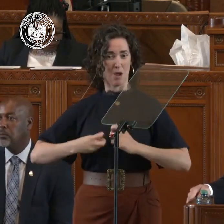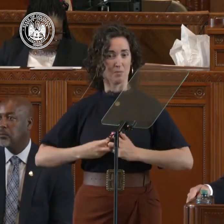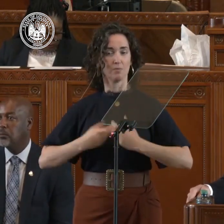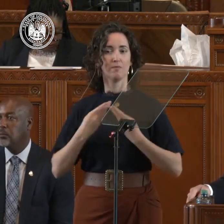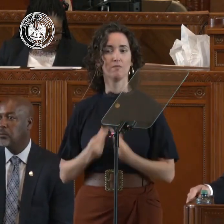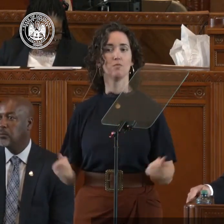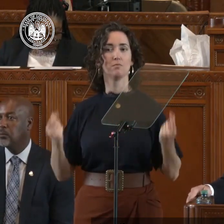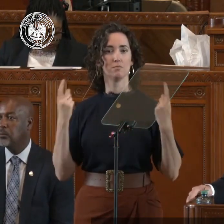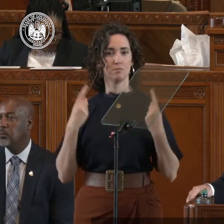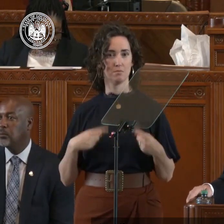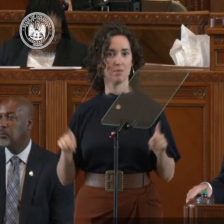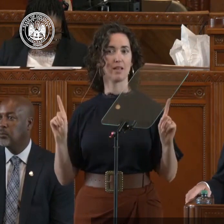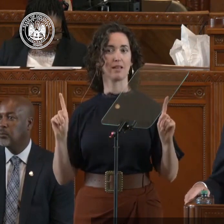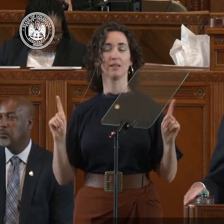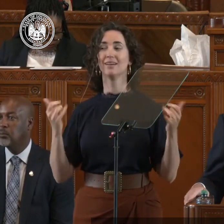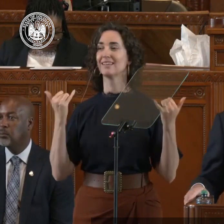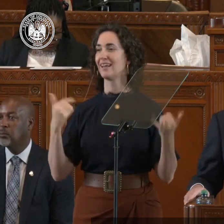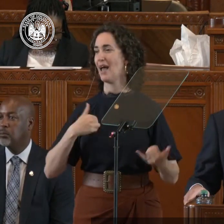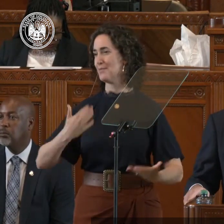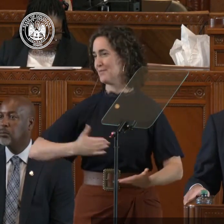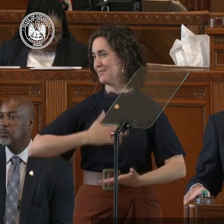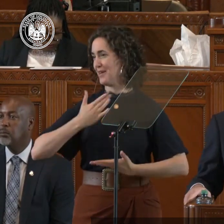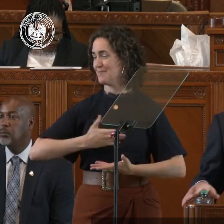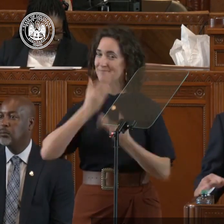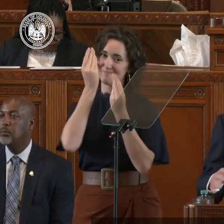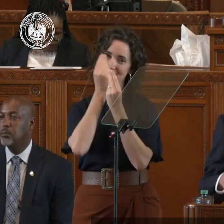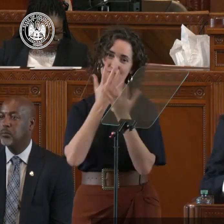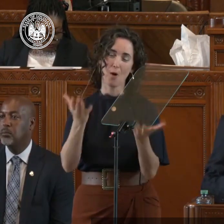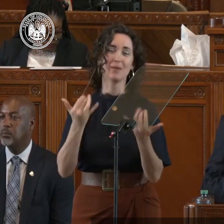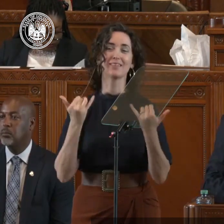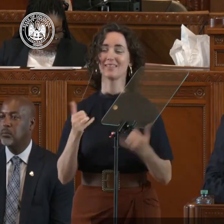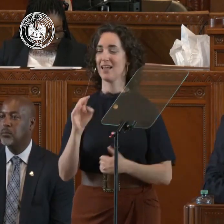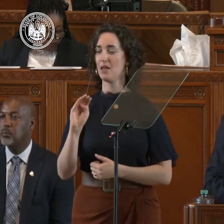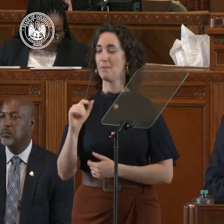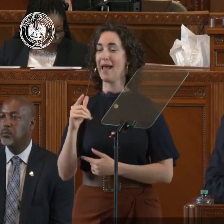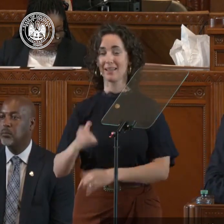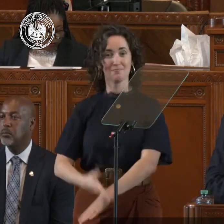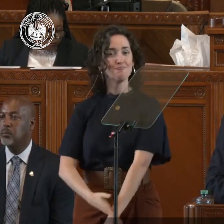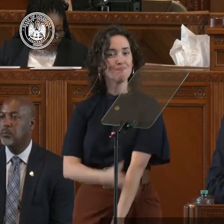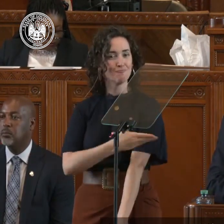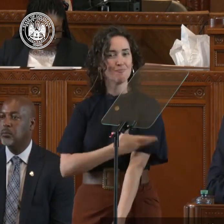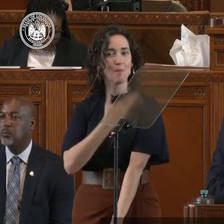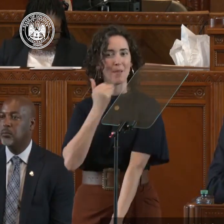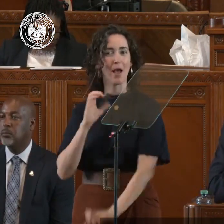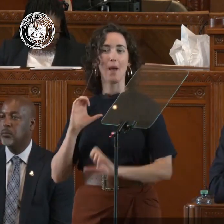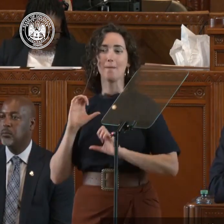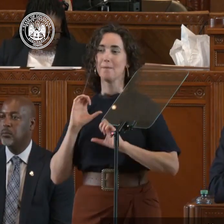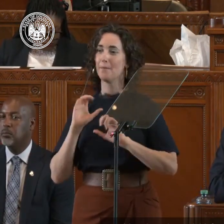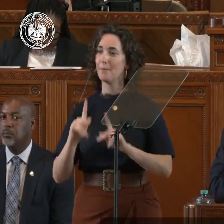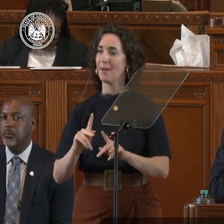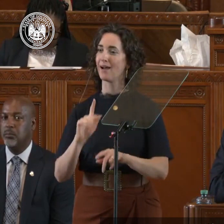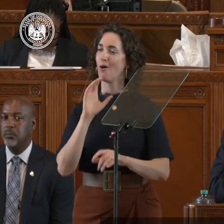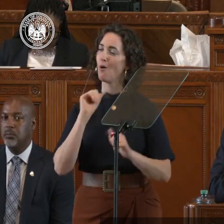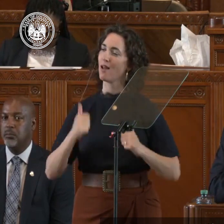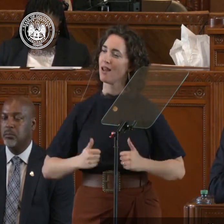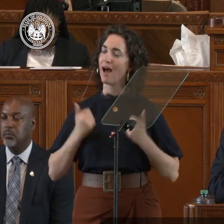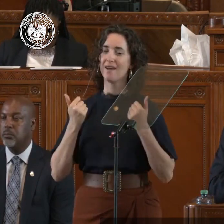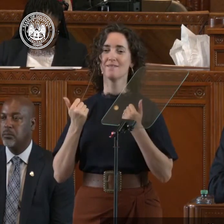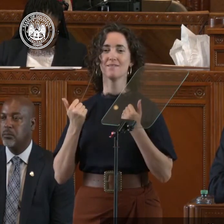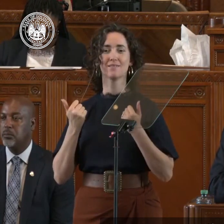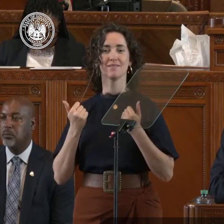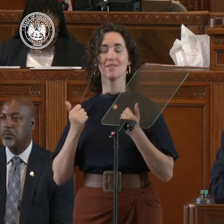issue. And I'm happy to share that Maggie is better and back to her old life of